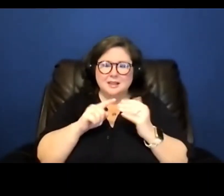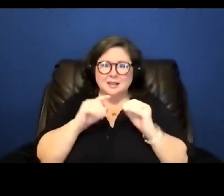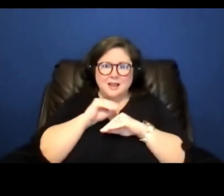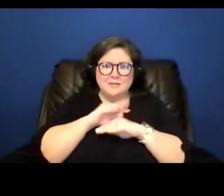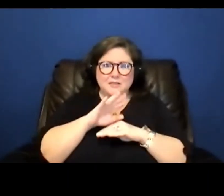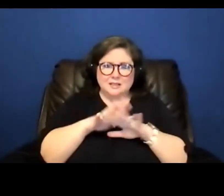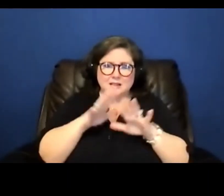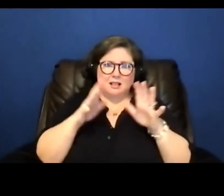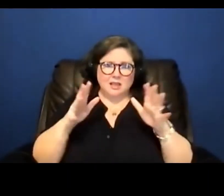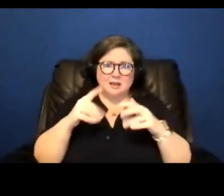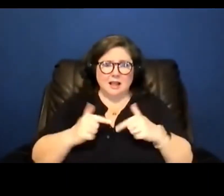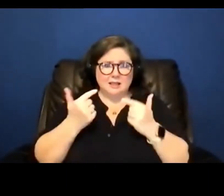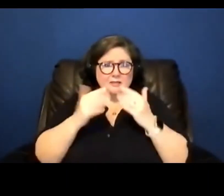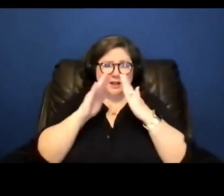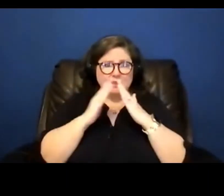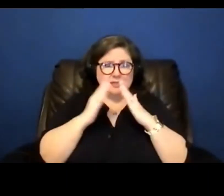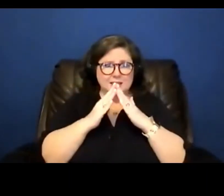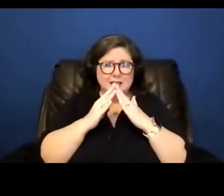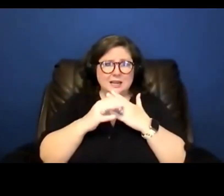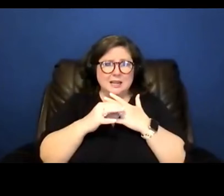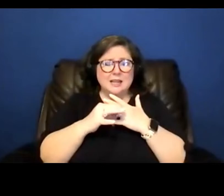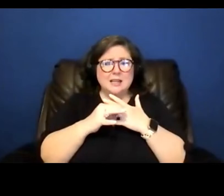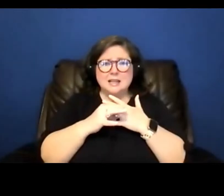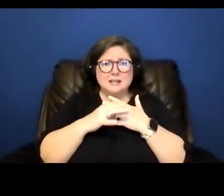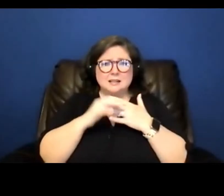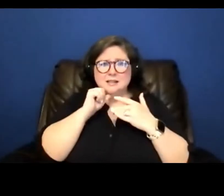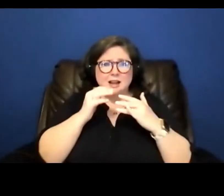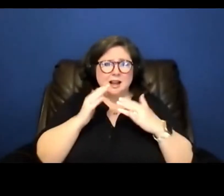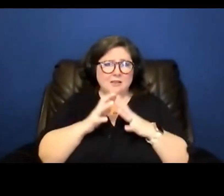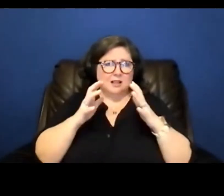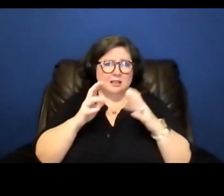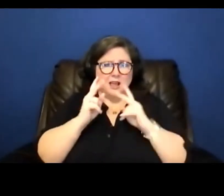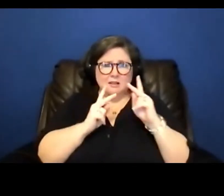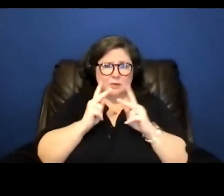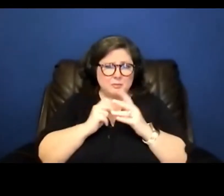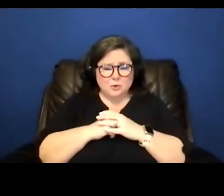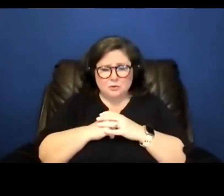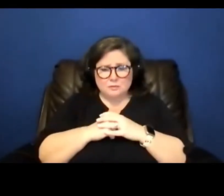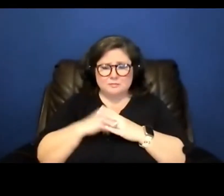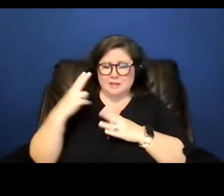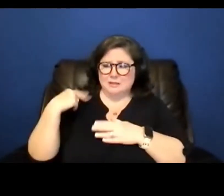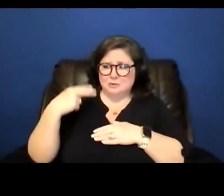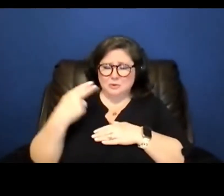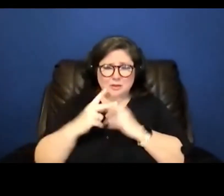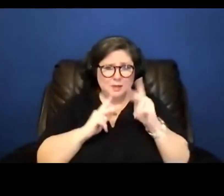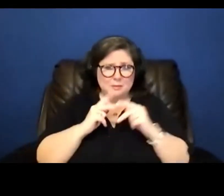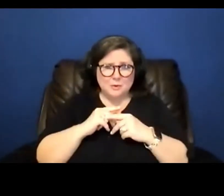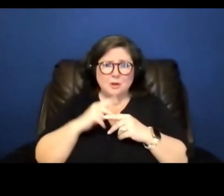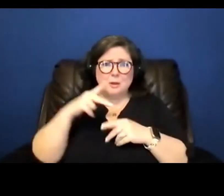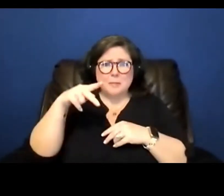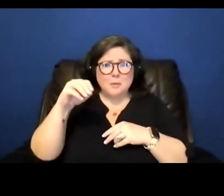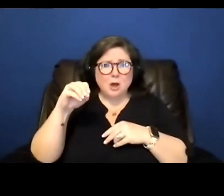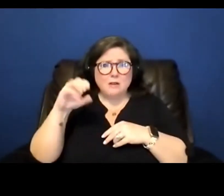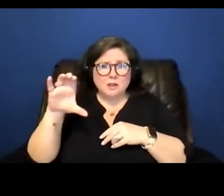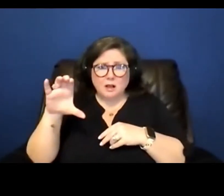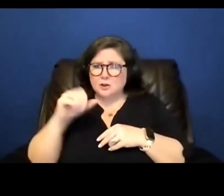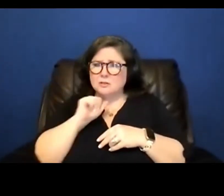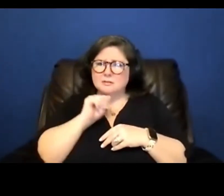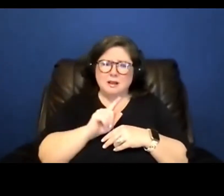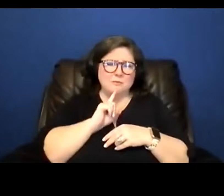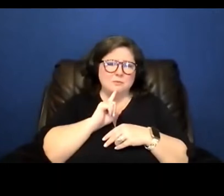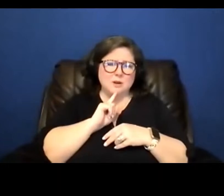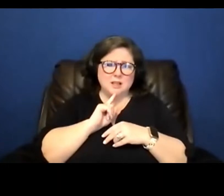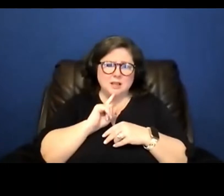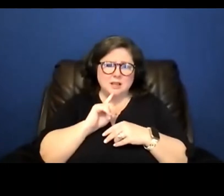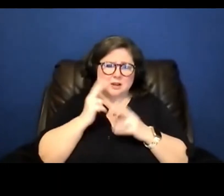I lived in the city, and we didn't get a lot of people. Historically, people of color are not really rushing,